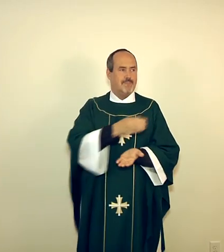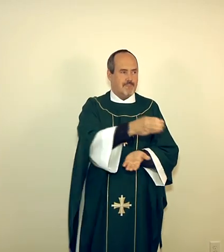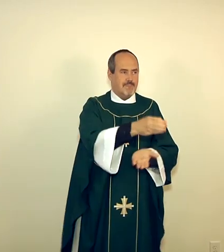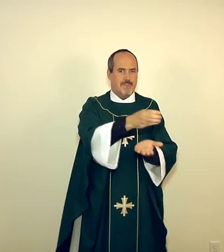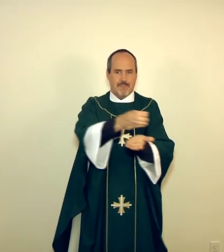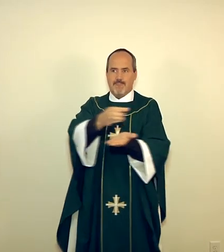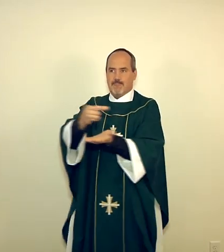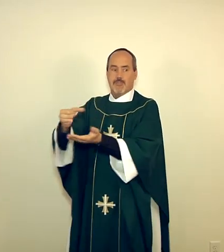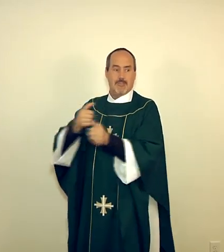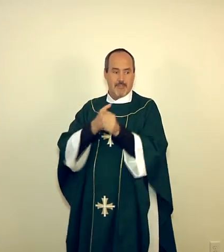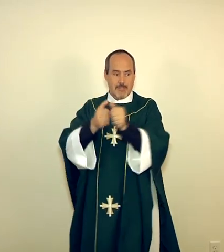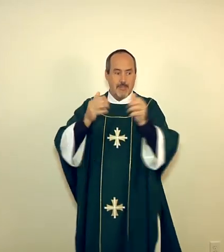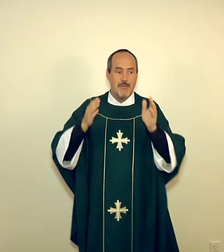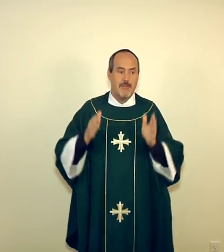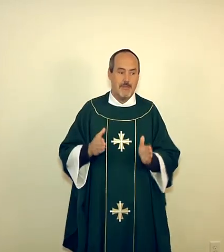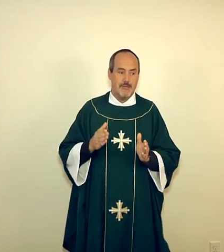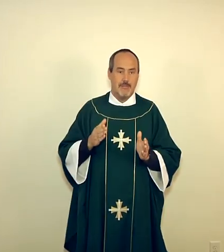his disciples, saying,